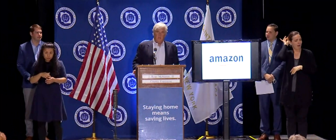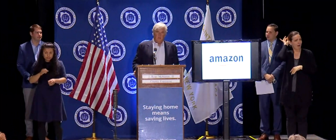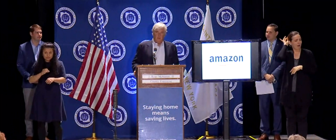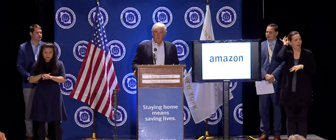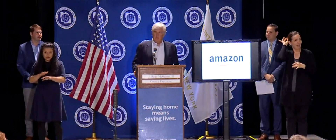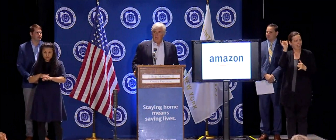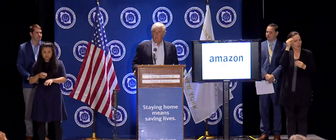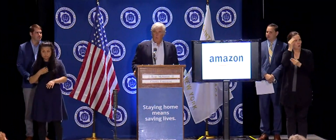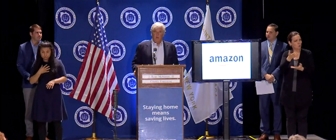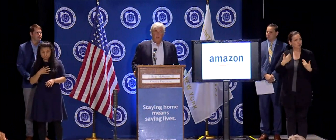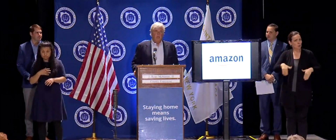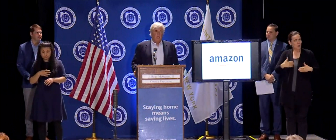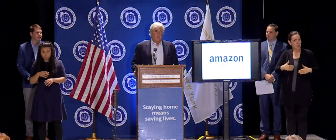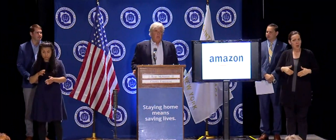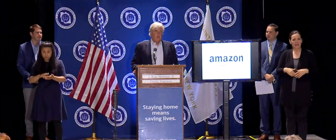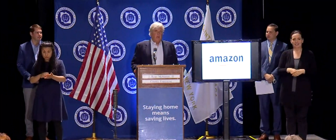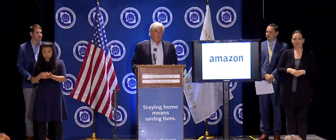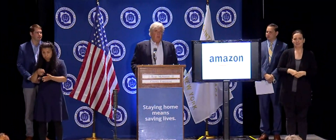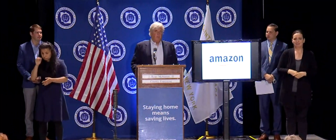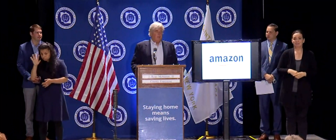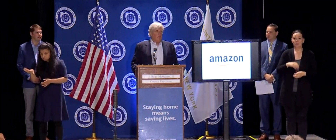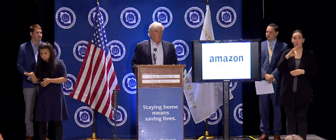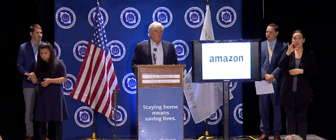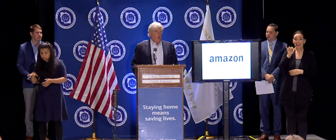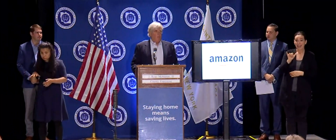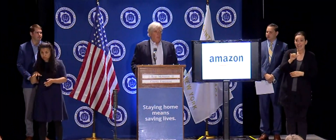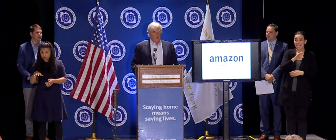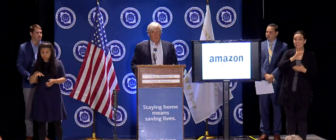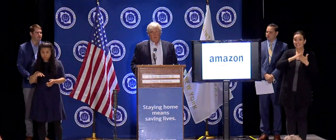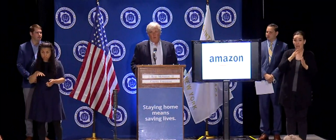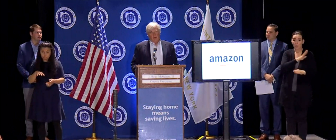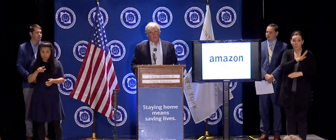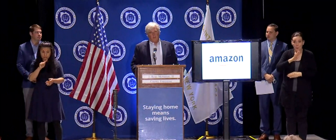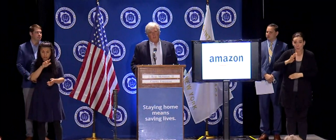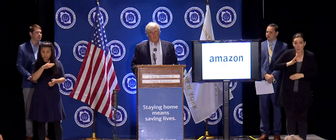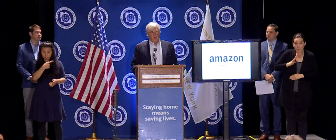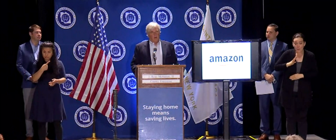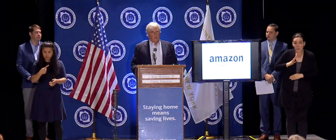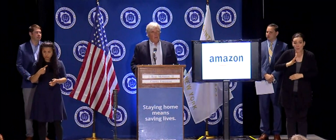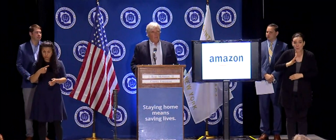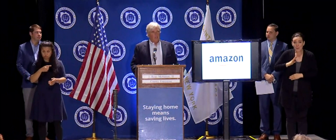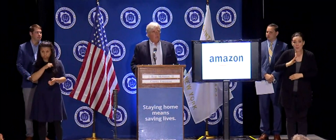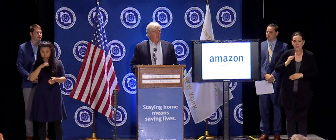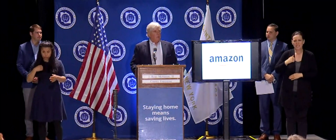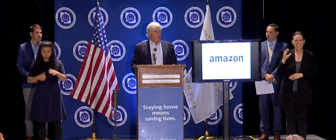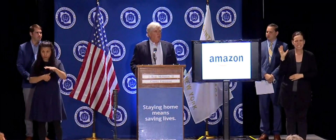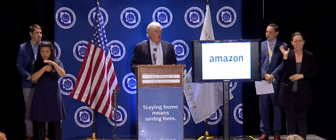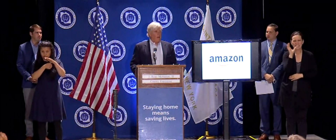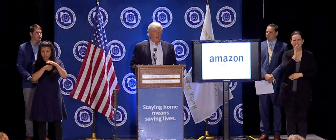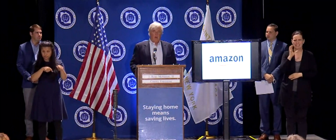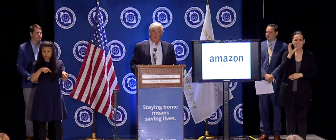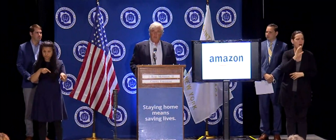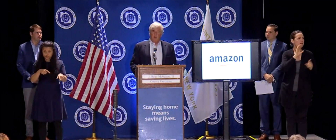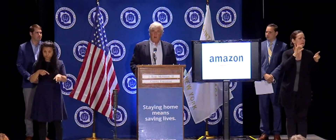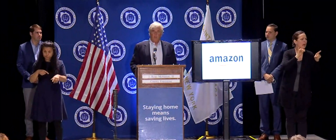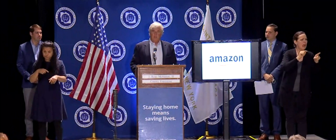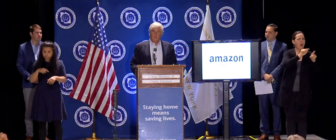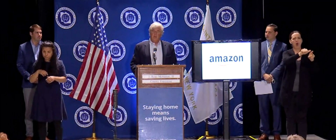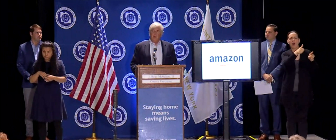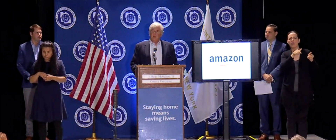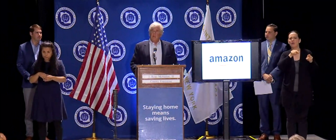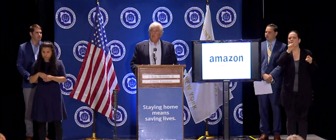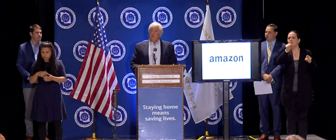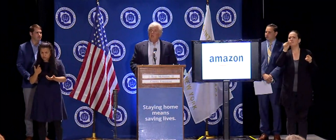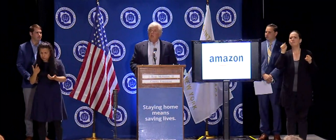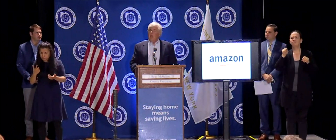take to the Clay Town Board as something that we've all been looking for, not just in the town of Clay, but throughout our county, throughout our